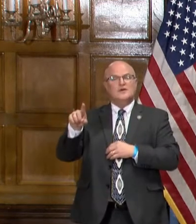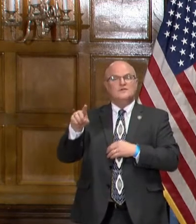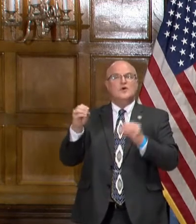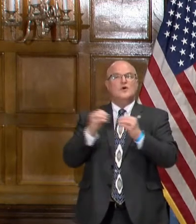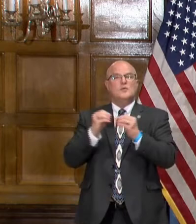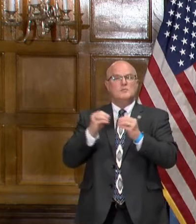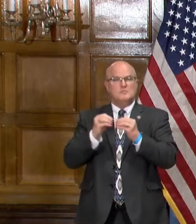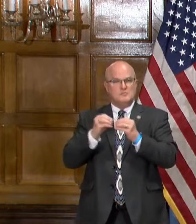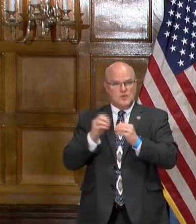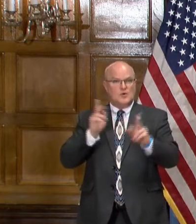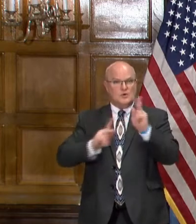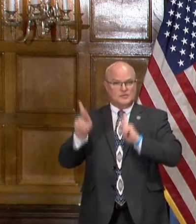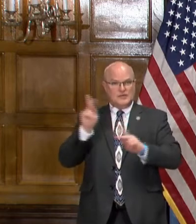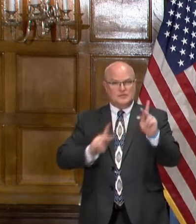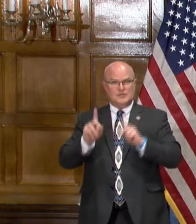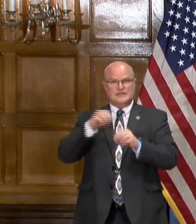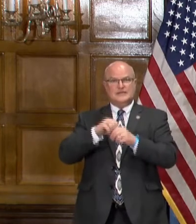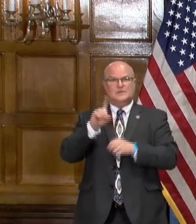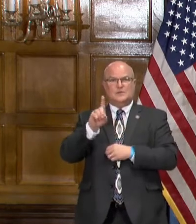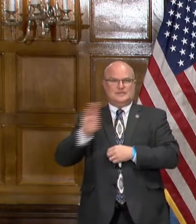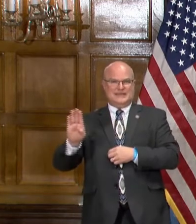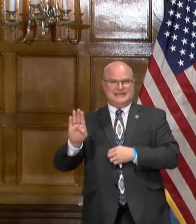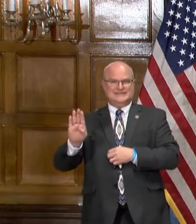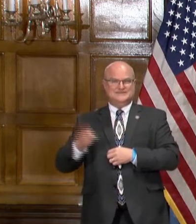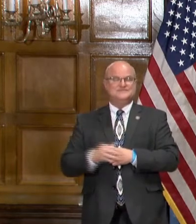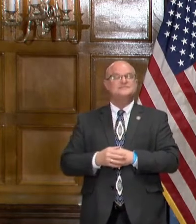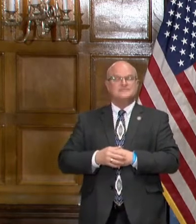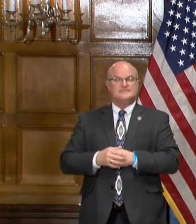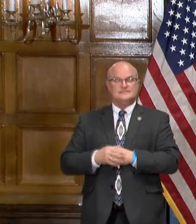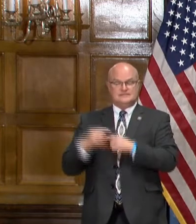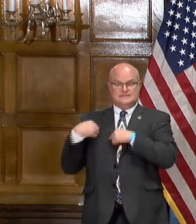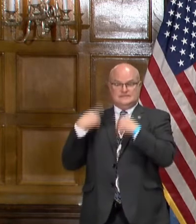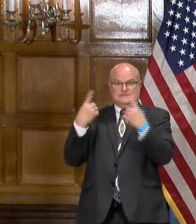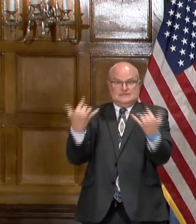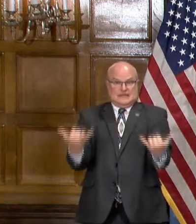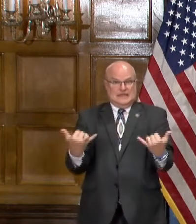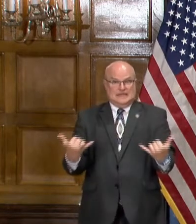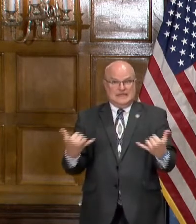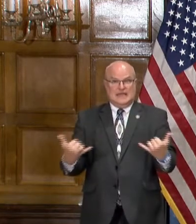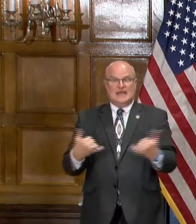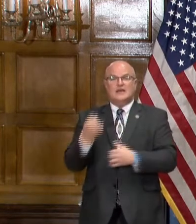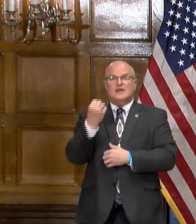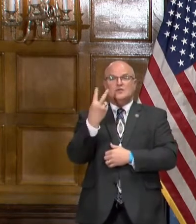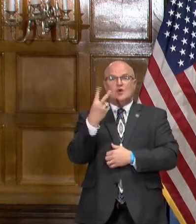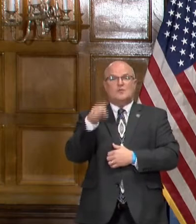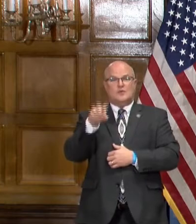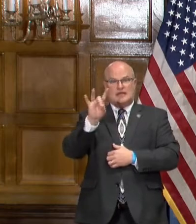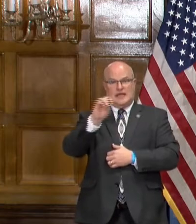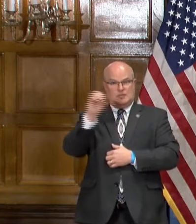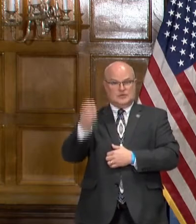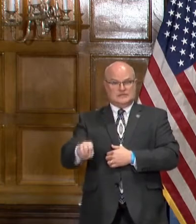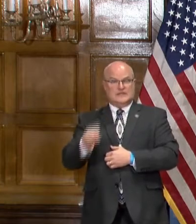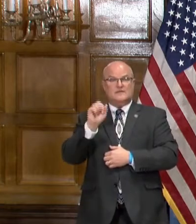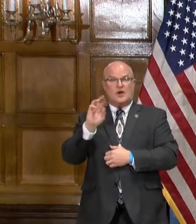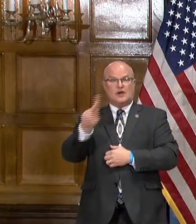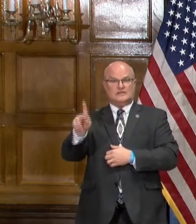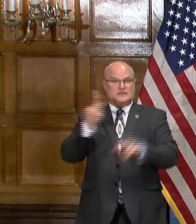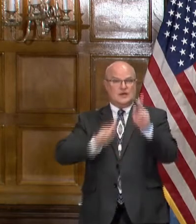more elements of 1B. As of today, we have 12.8% of the